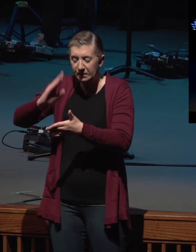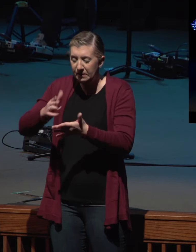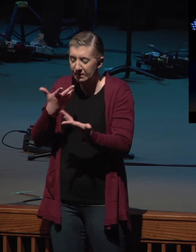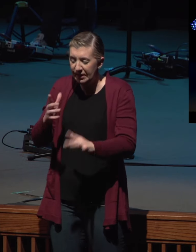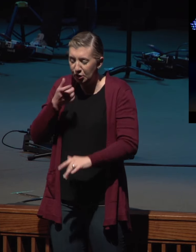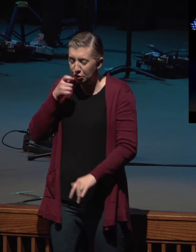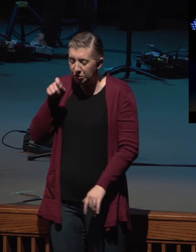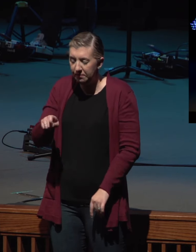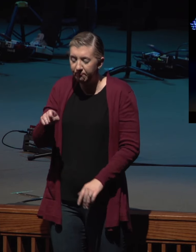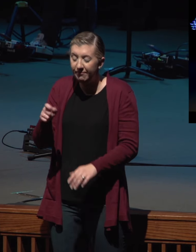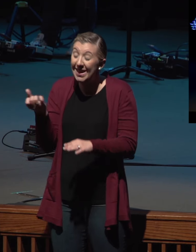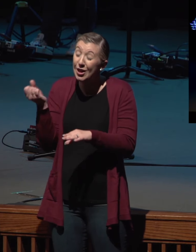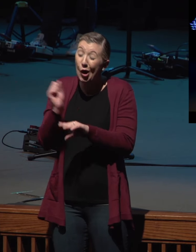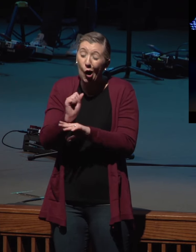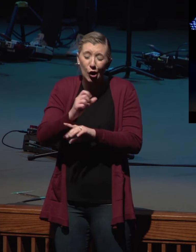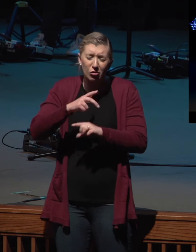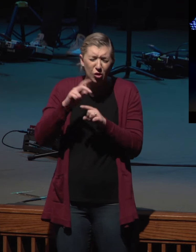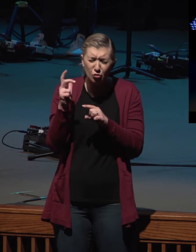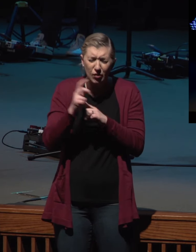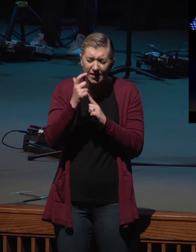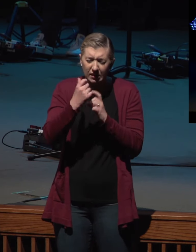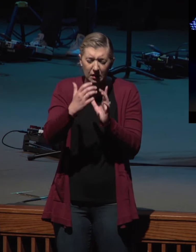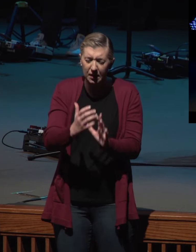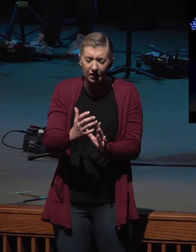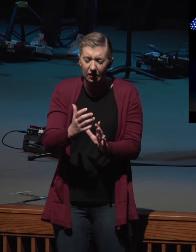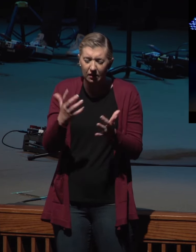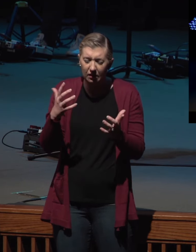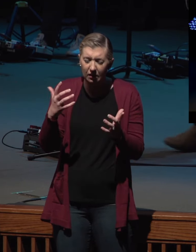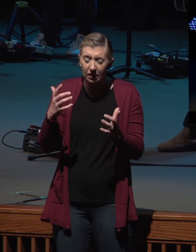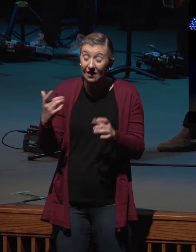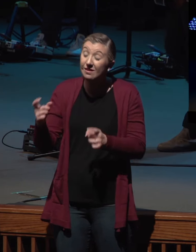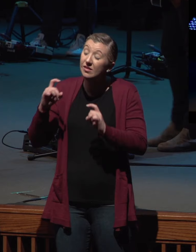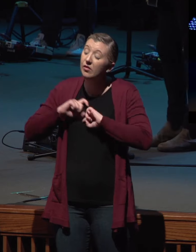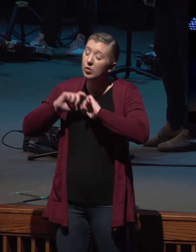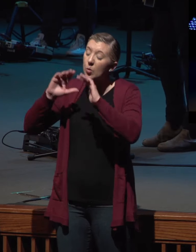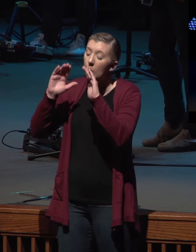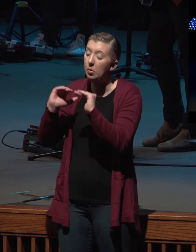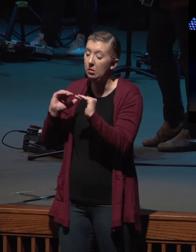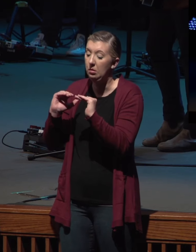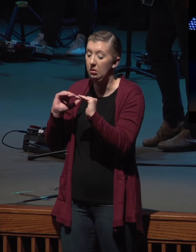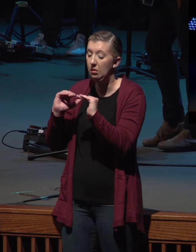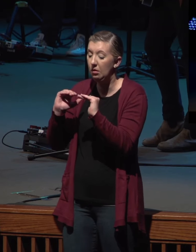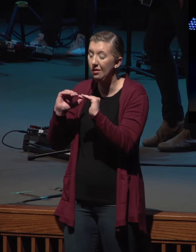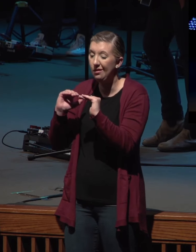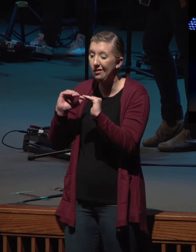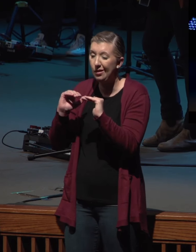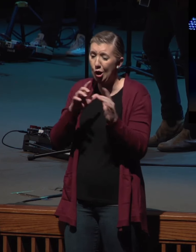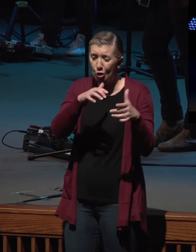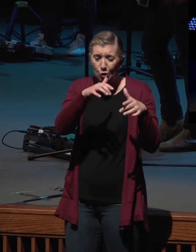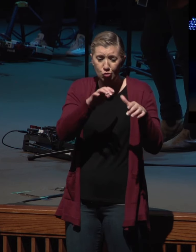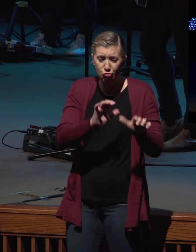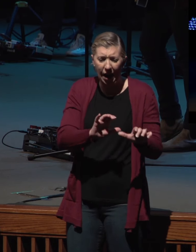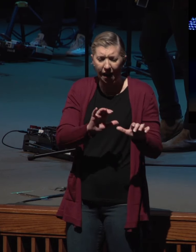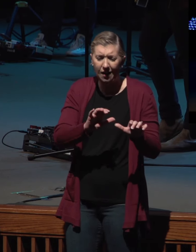He conquered our greatest enemy, and he has given us hope beyond the grave.